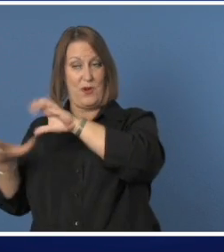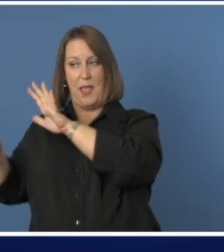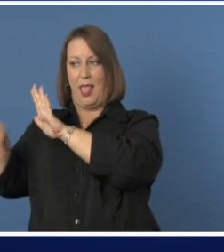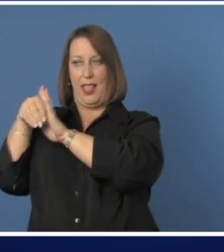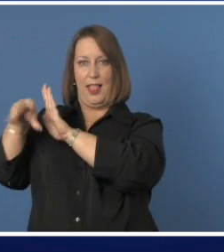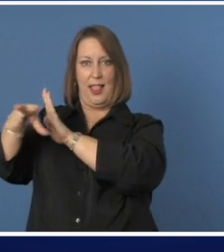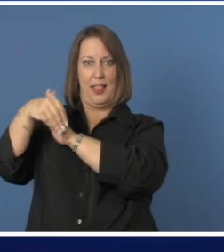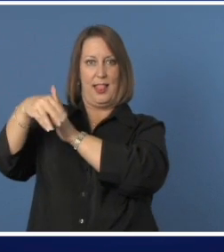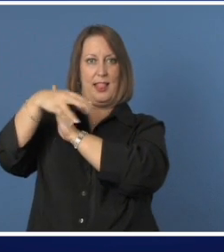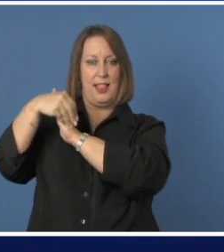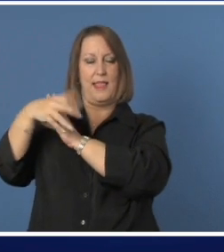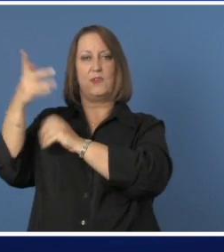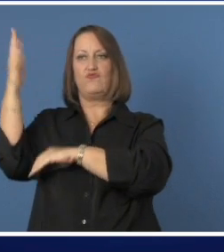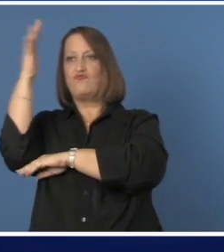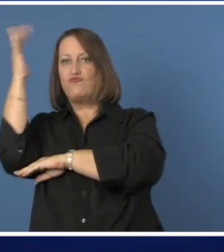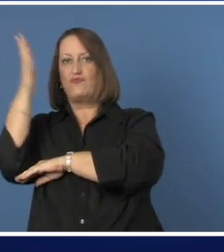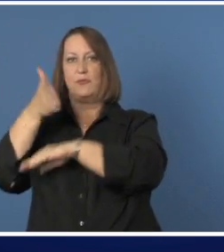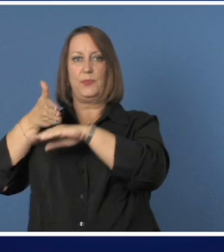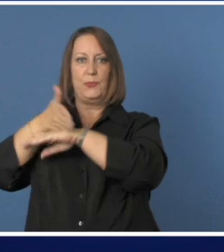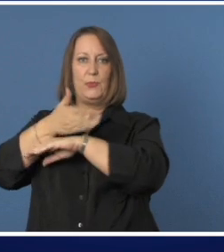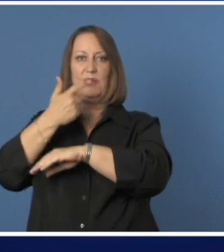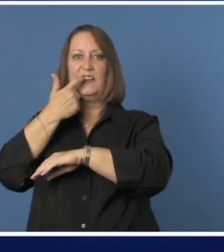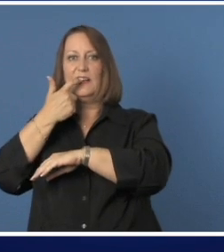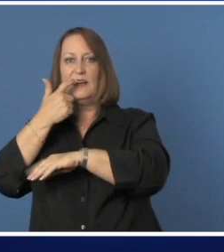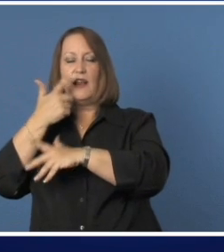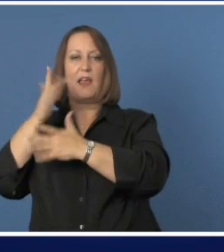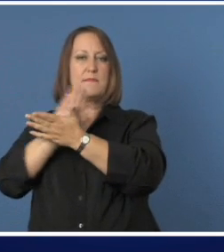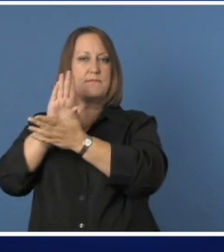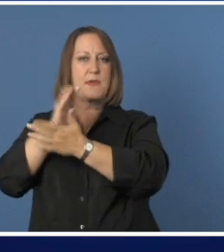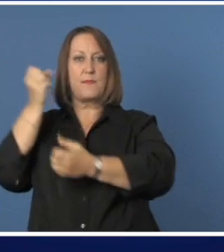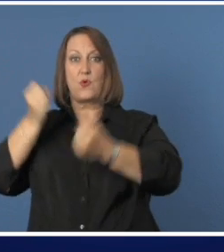causes most fatalities and injuries